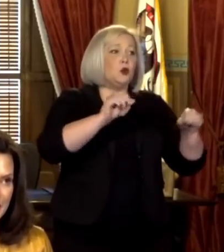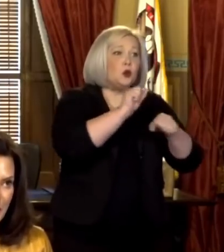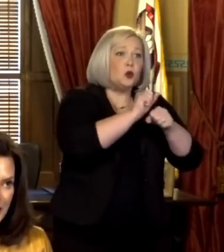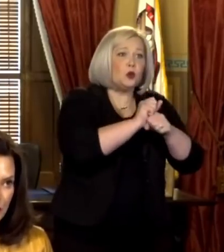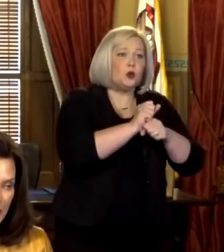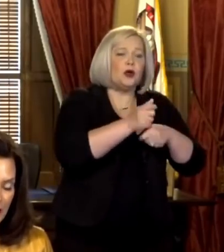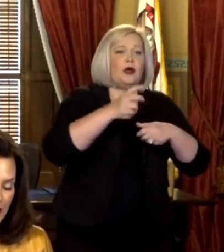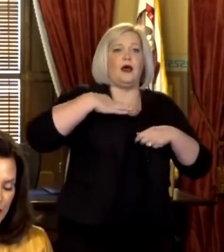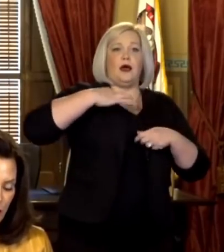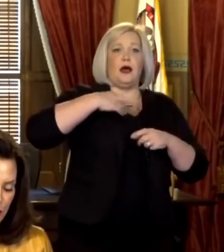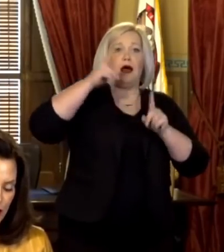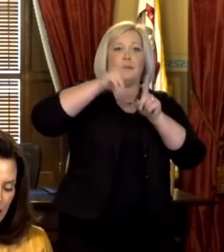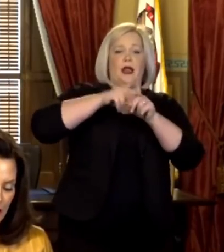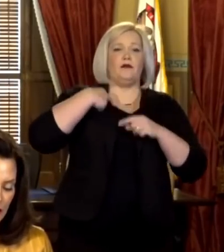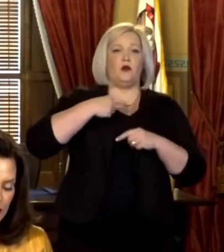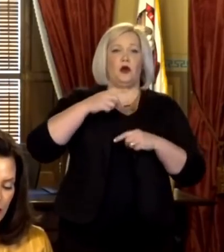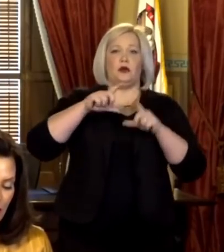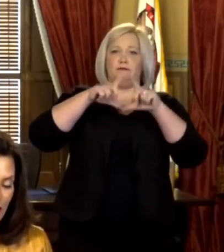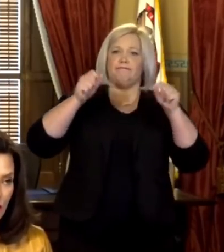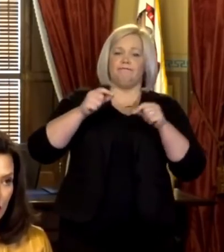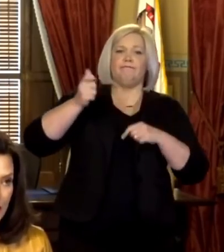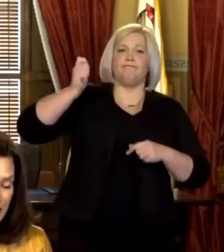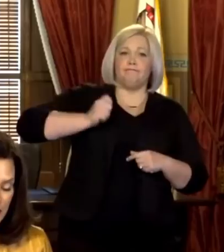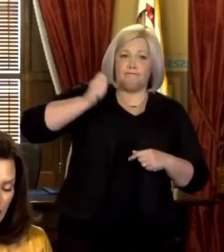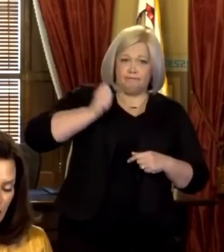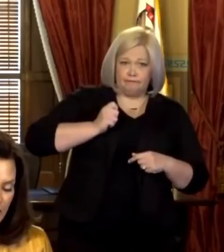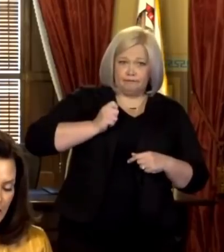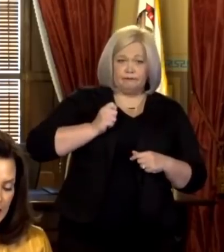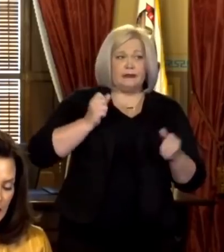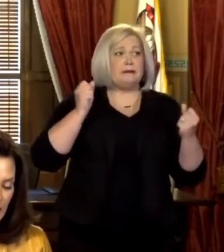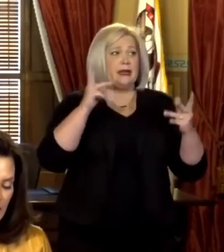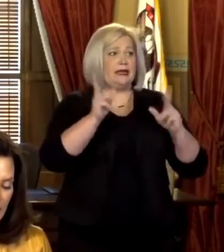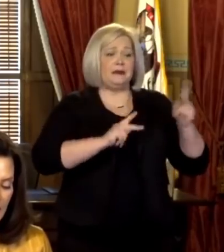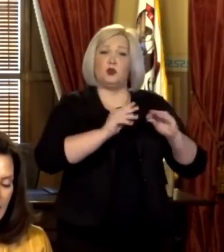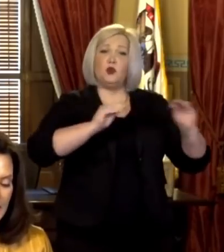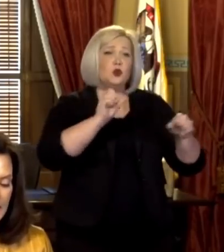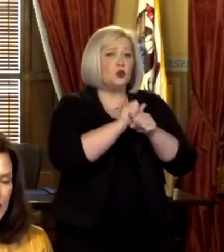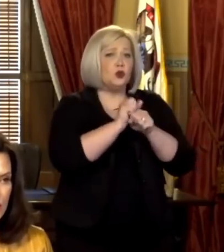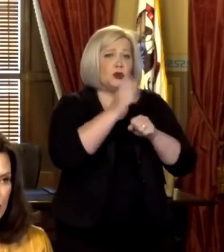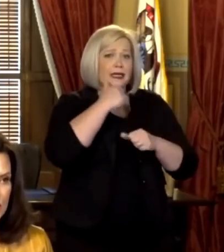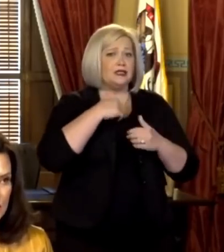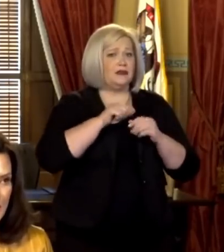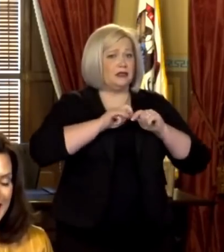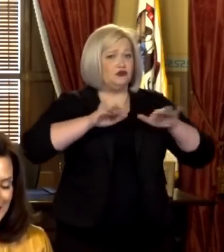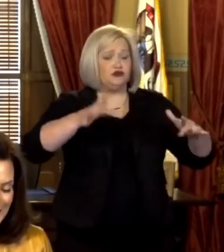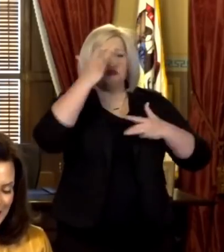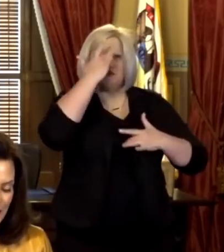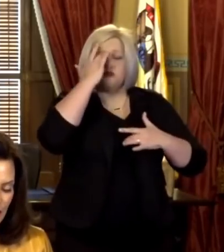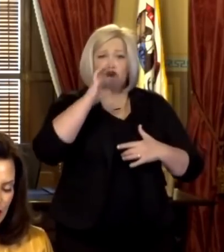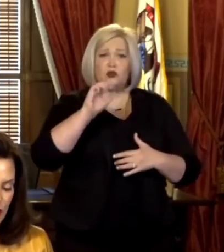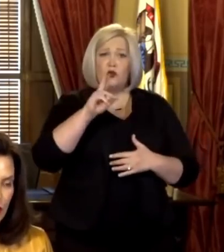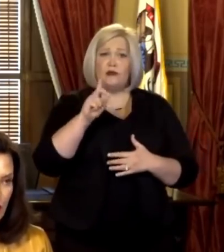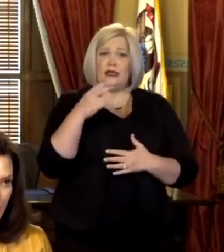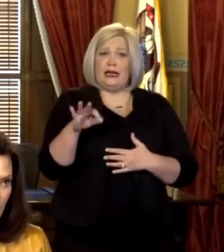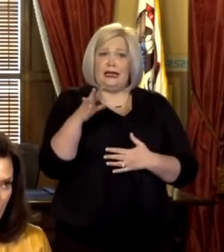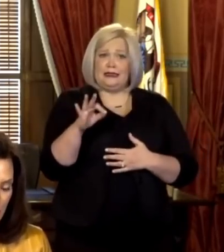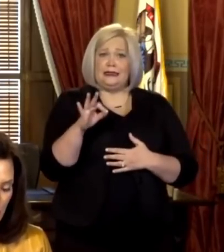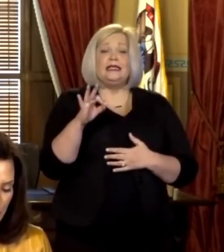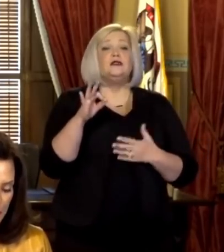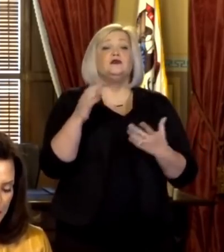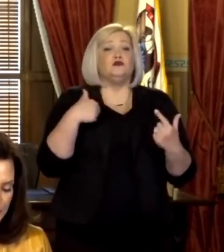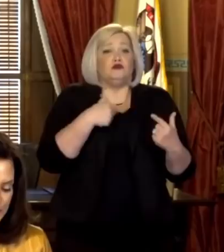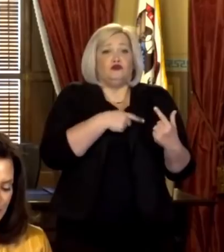to expand benefits for Michiganders who are out of work because of COVID-19 and ease rules to make it easier to apply